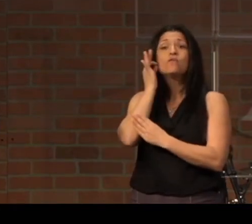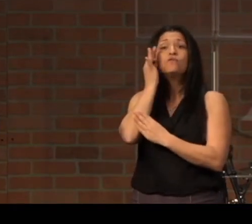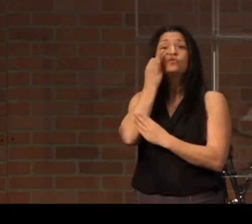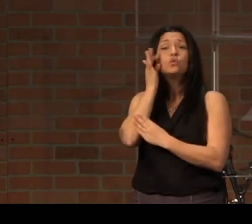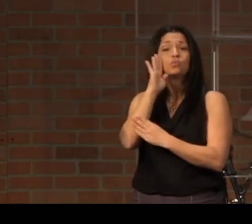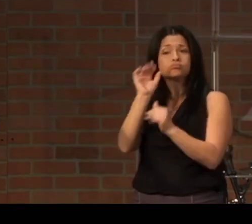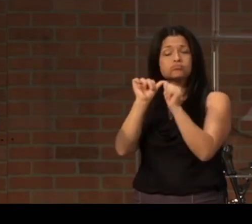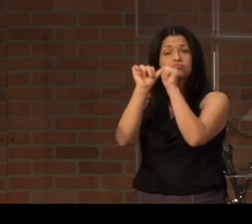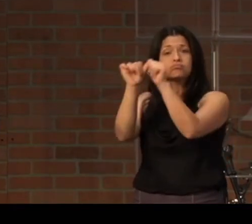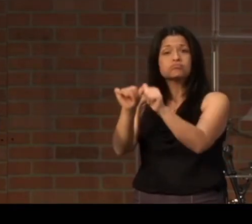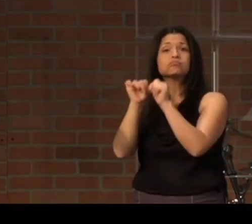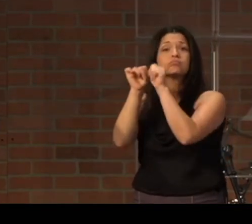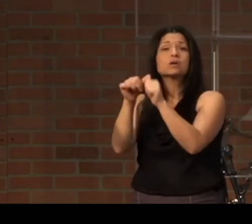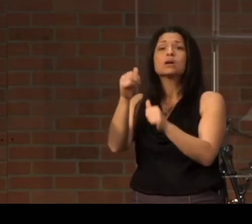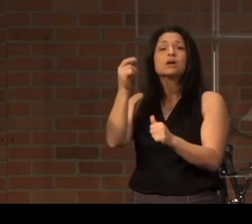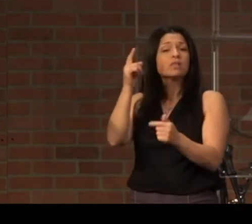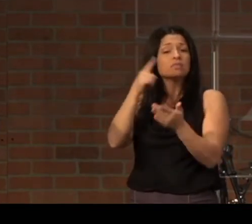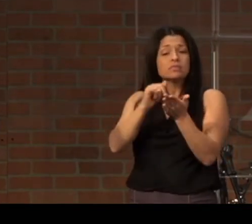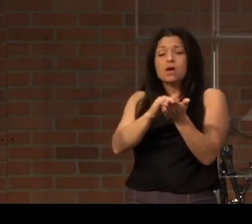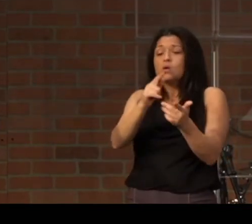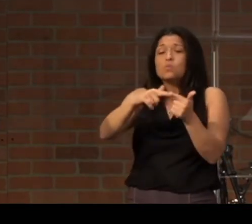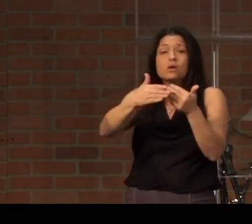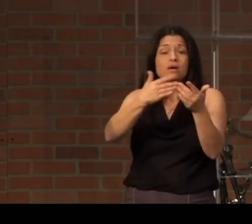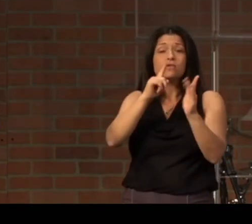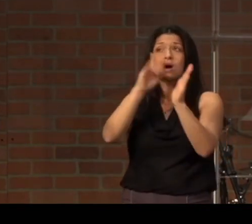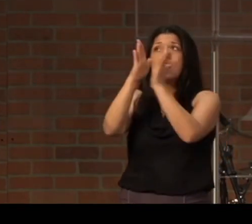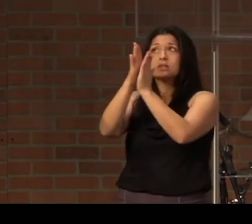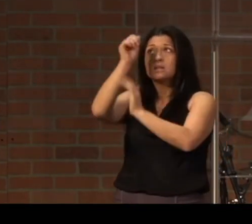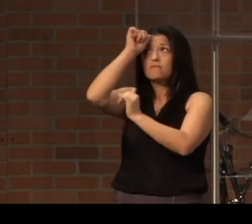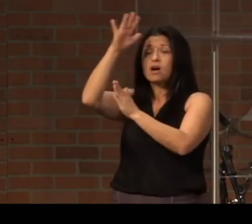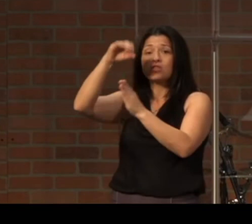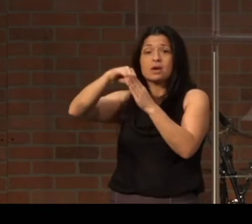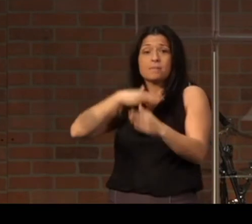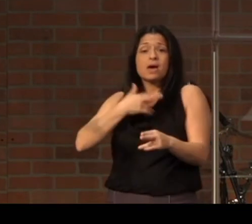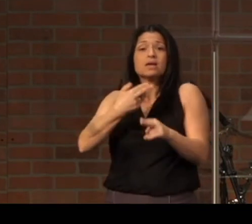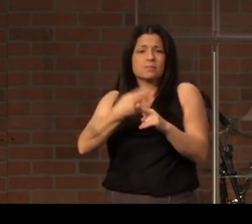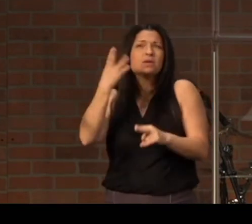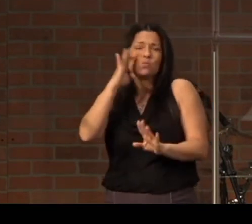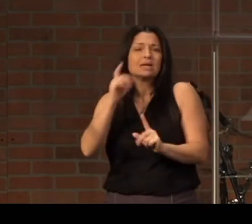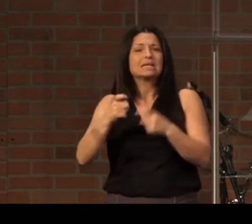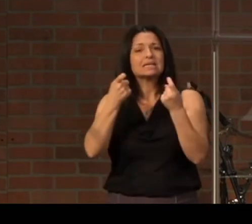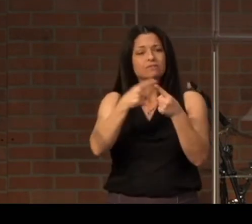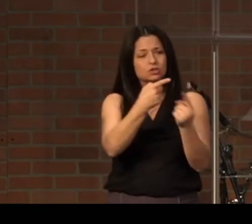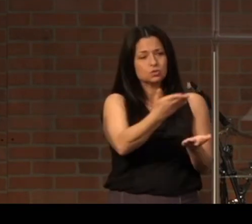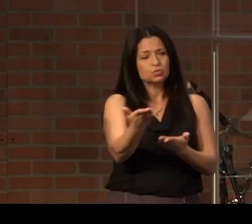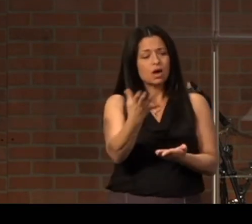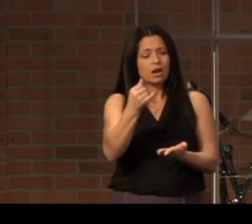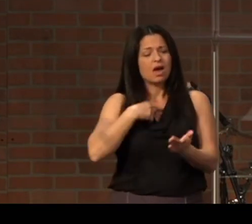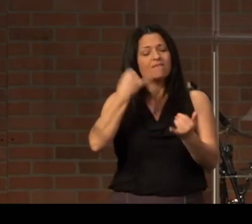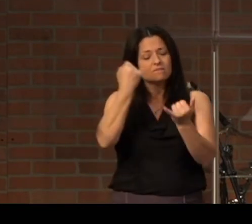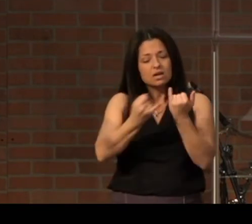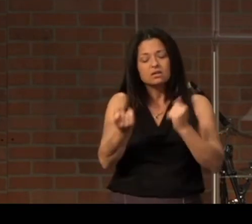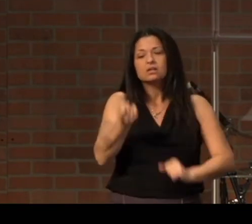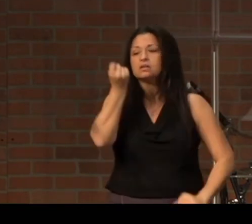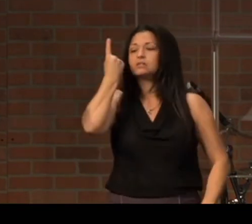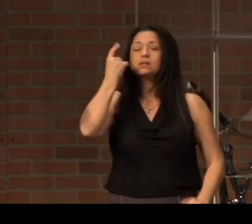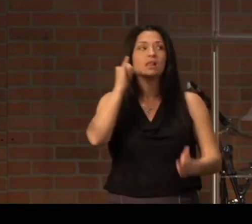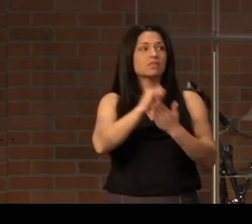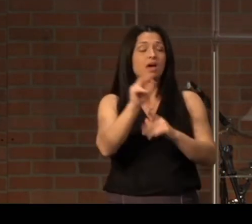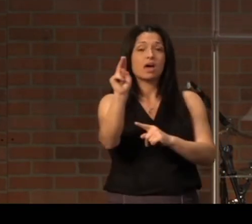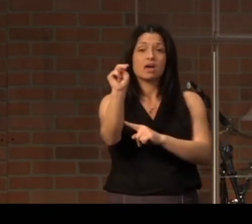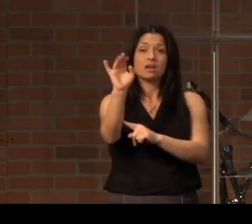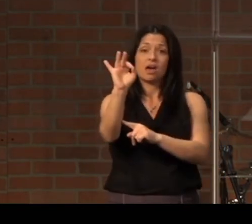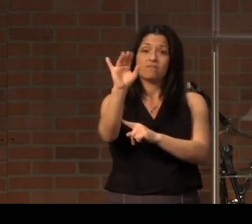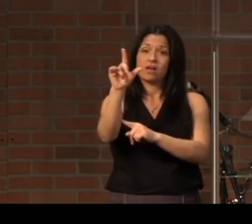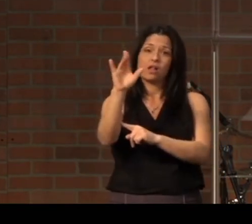so that whatever you ask of the Father in my name, he may give to you. You know, I've finally come to understand that the NFL is